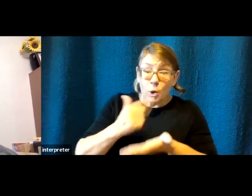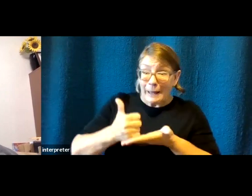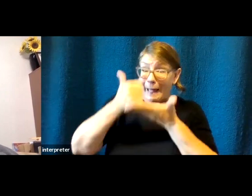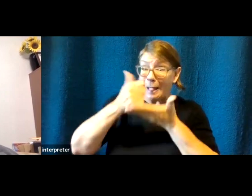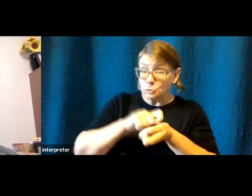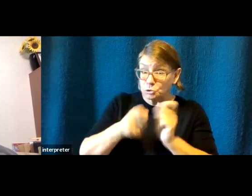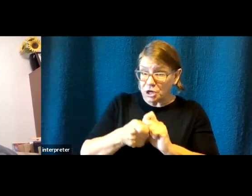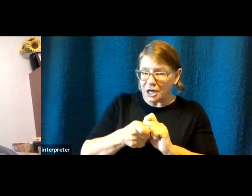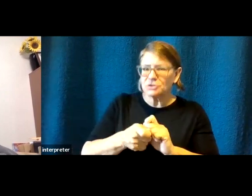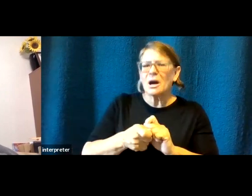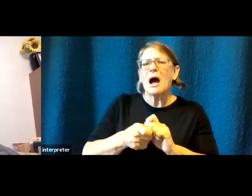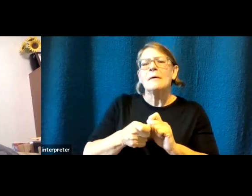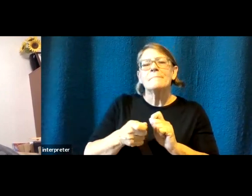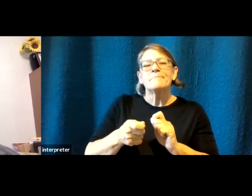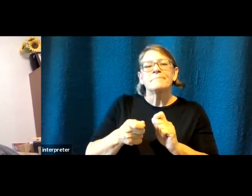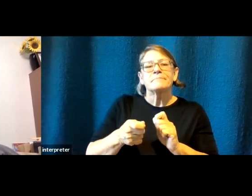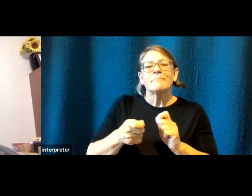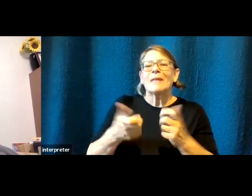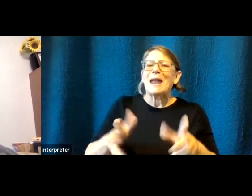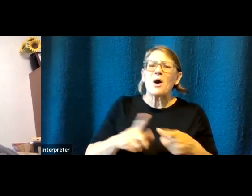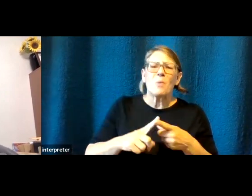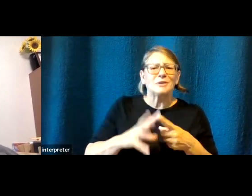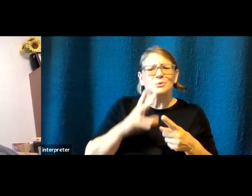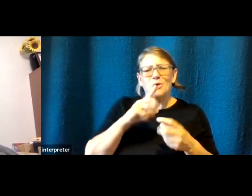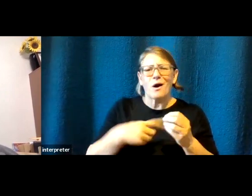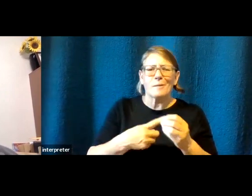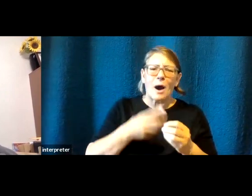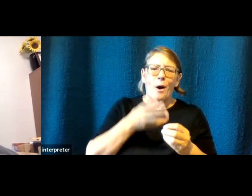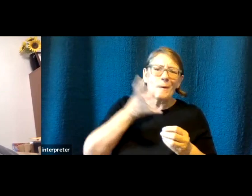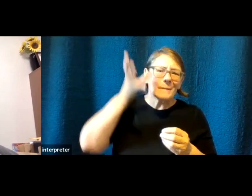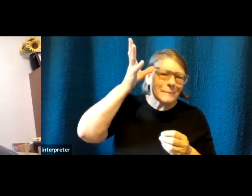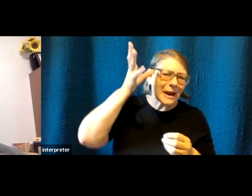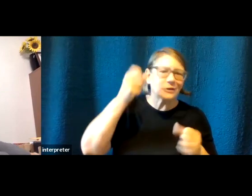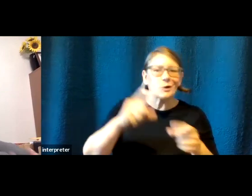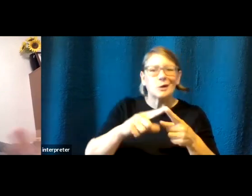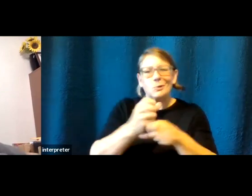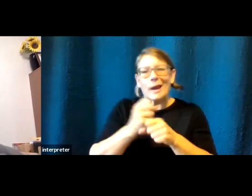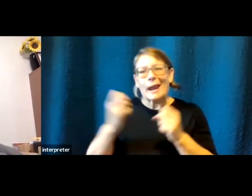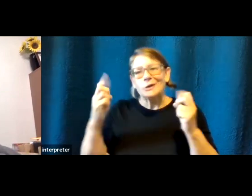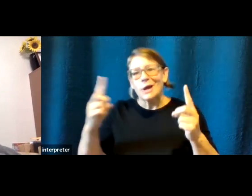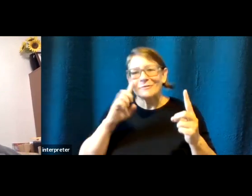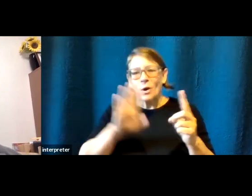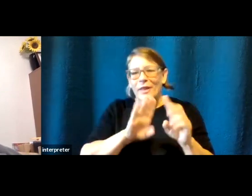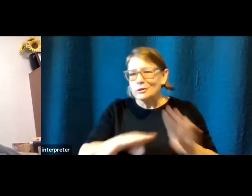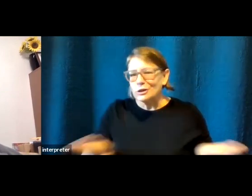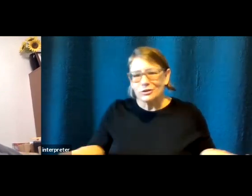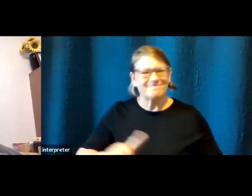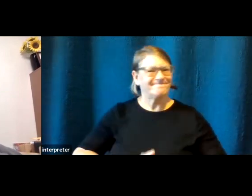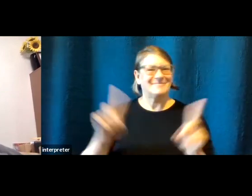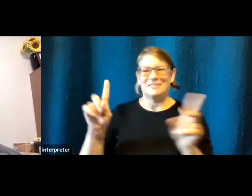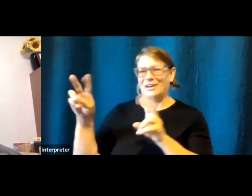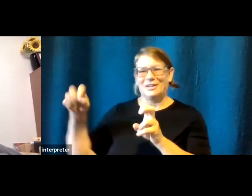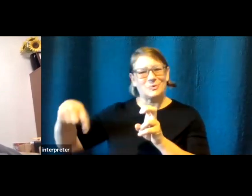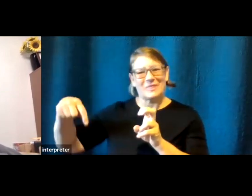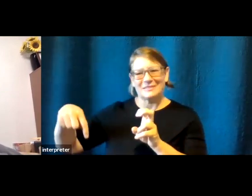keep it, if possible, away from parents who are trying to get good education for their children. This is a very separate issue.